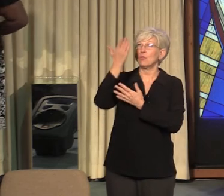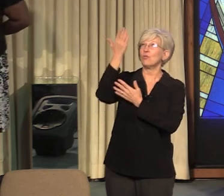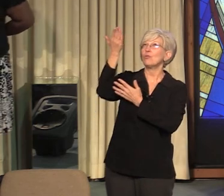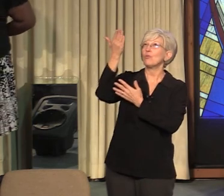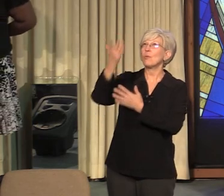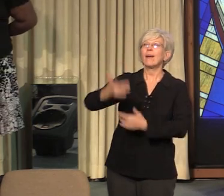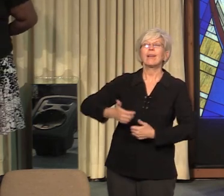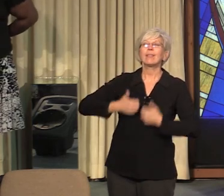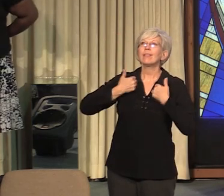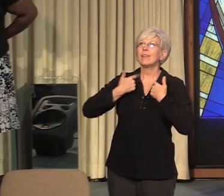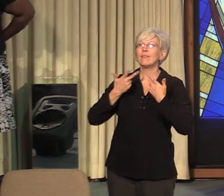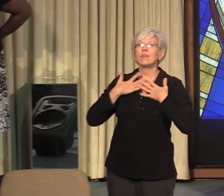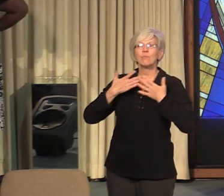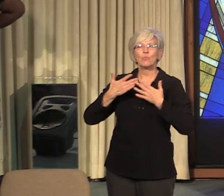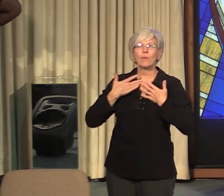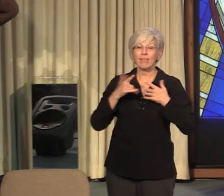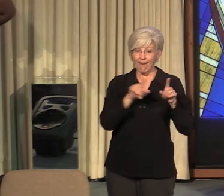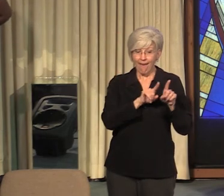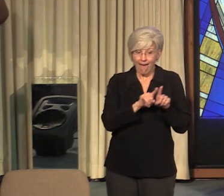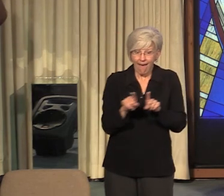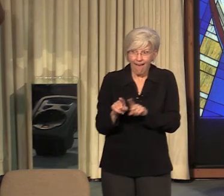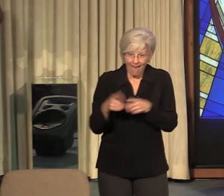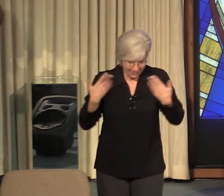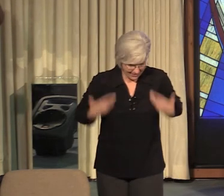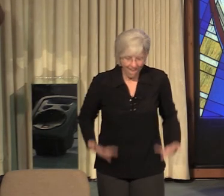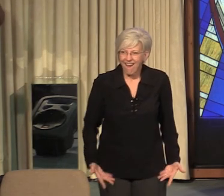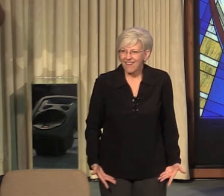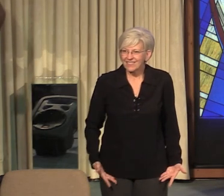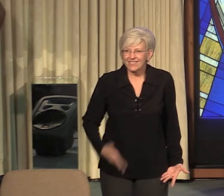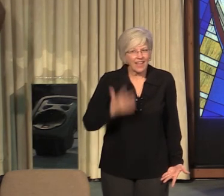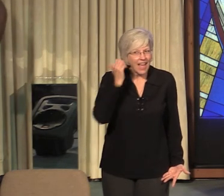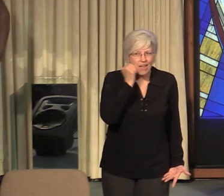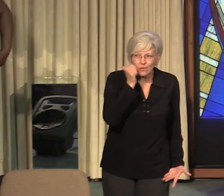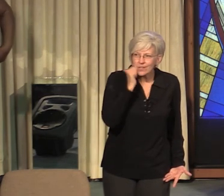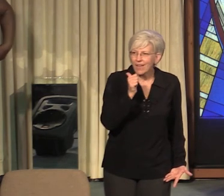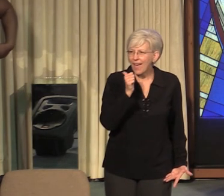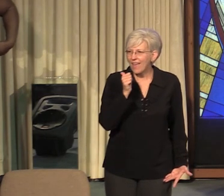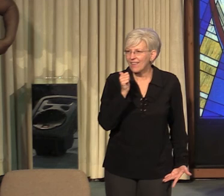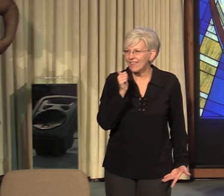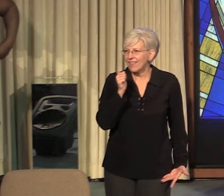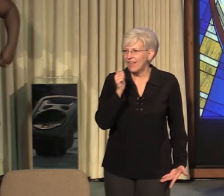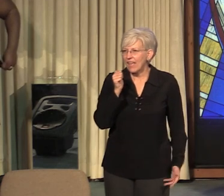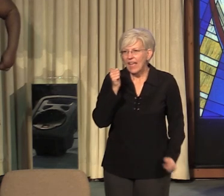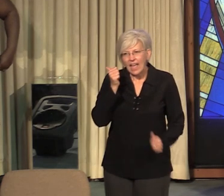us every day, every moment, every breath.